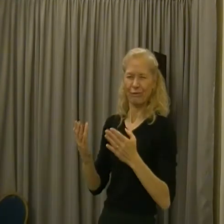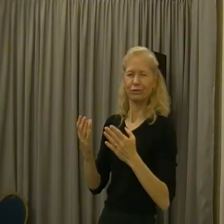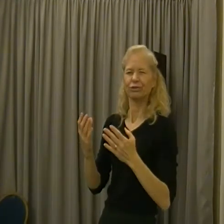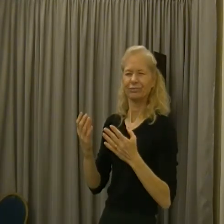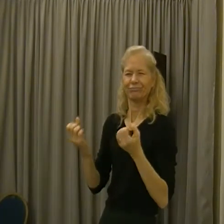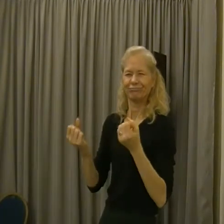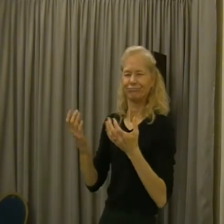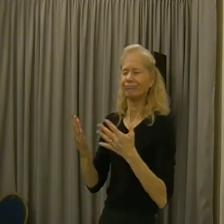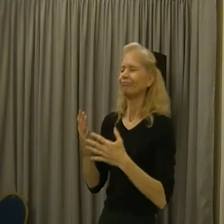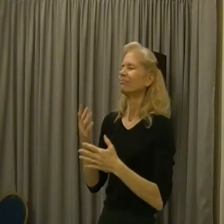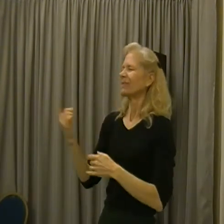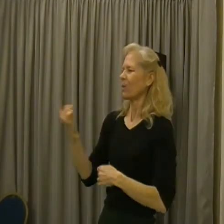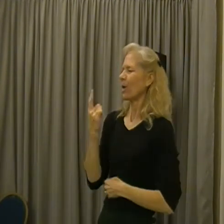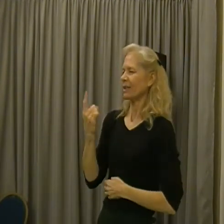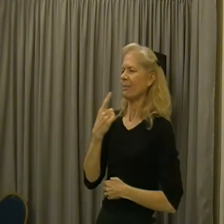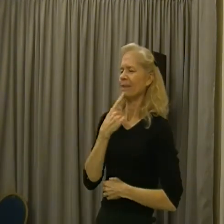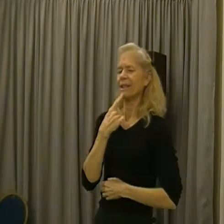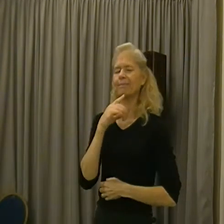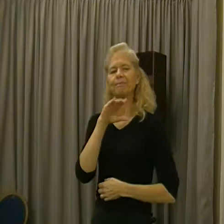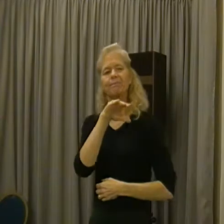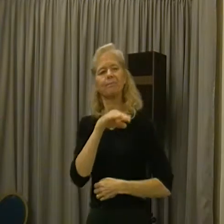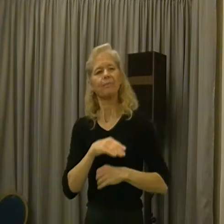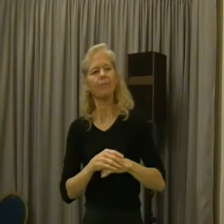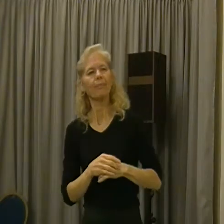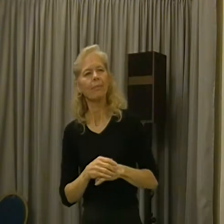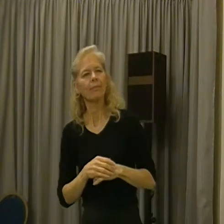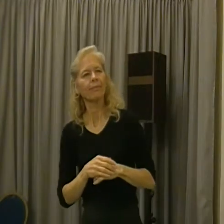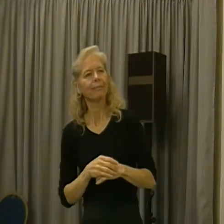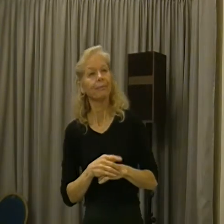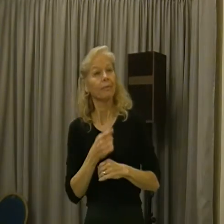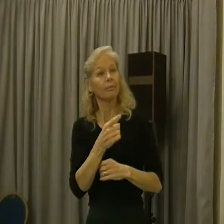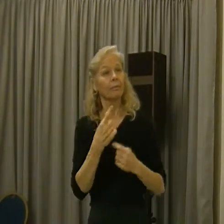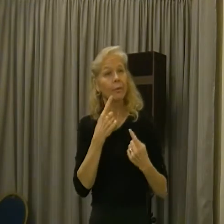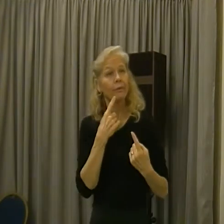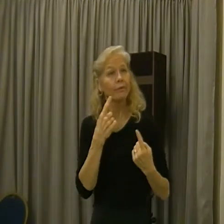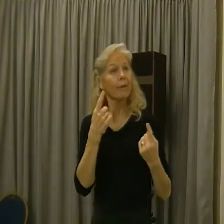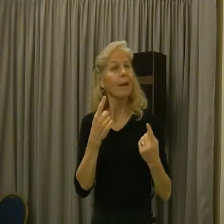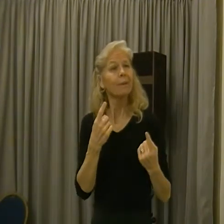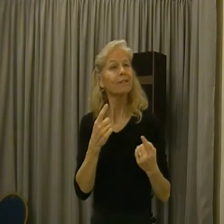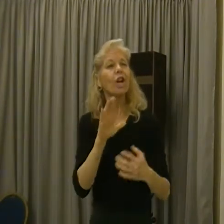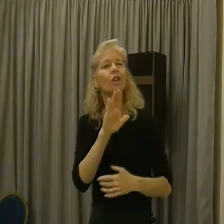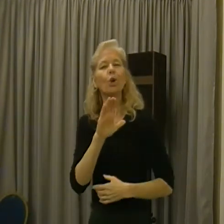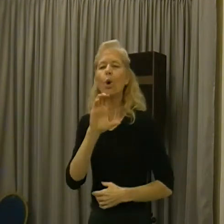And I had to ask that starting out of the day. And I thought about that. And I told you, my only claim to fame was I trusted Jesus Christ as my Savior.